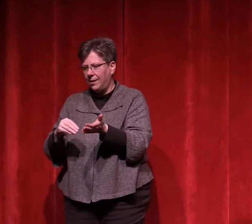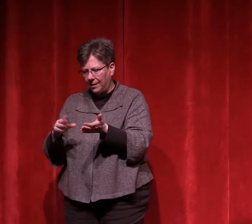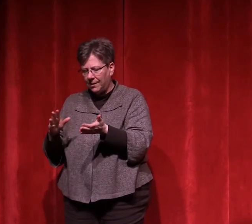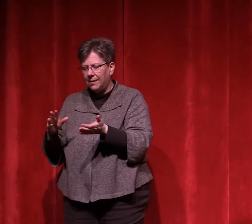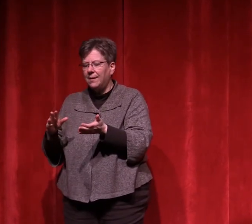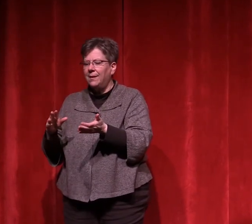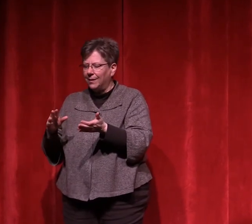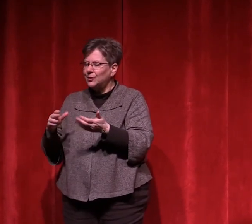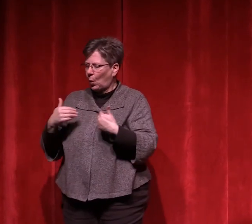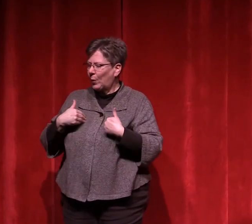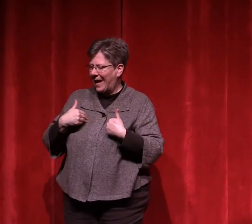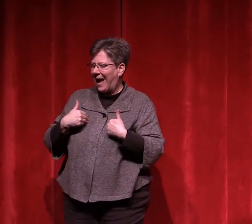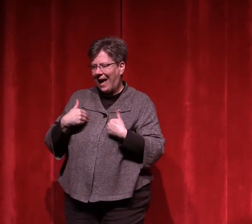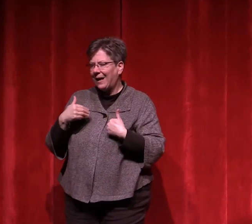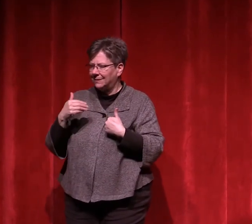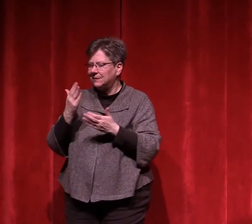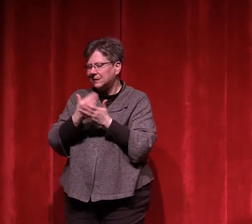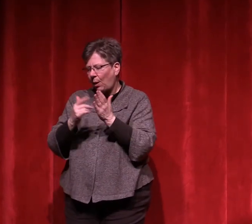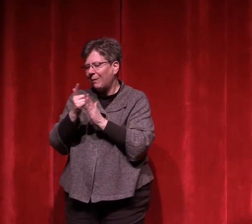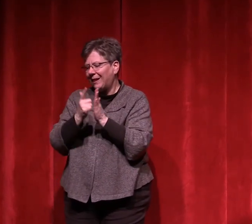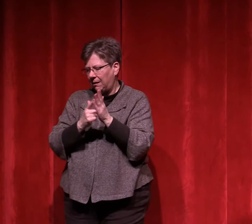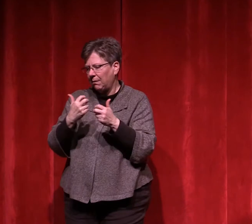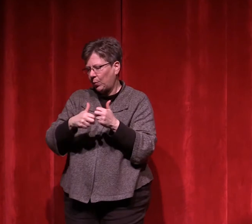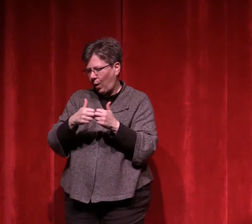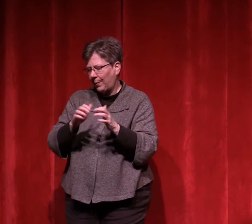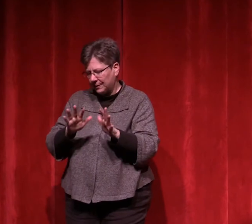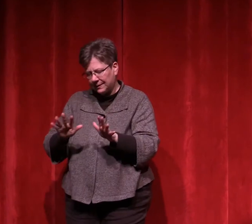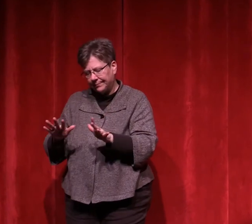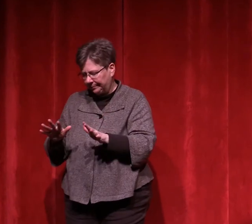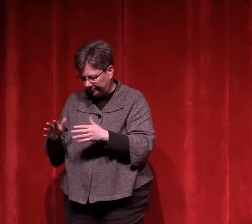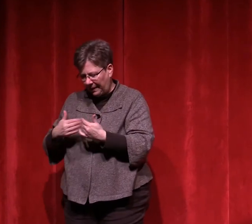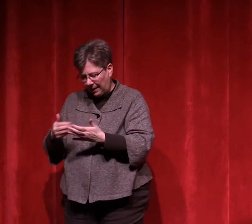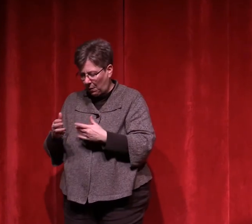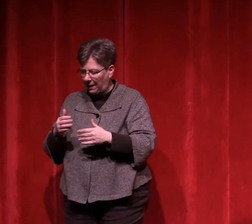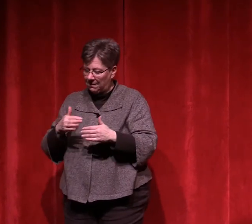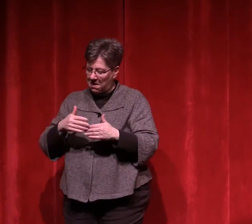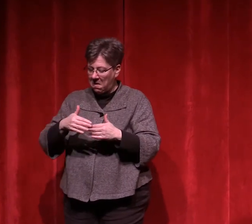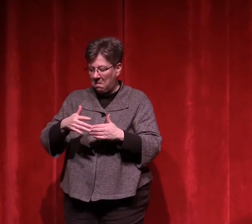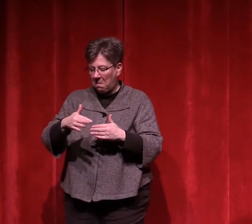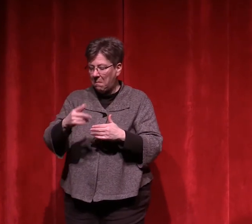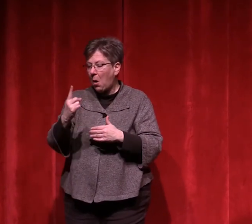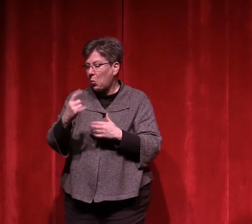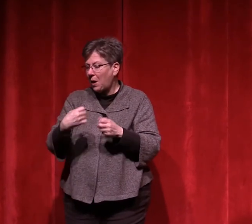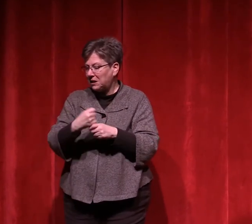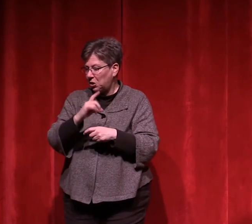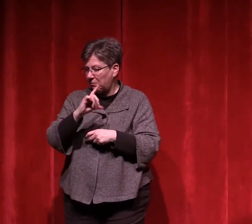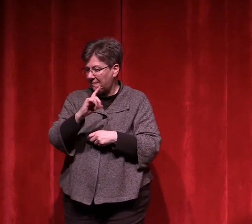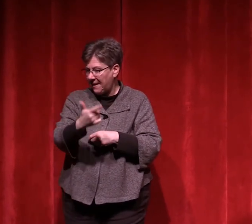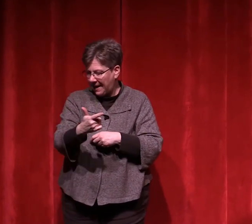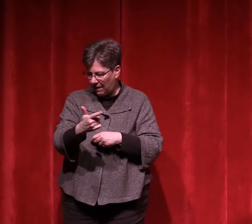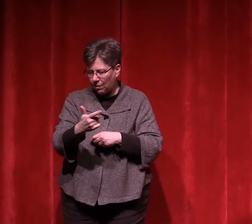So about a year, or less than a year after these events,